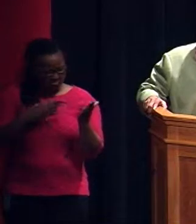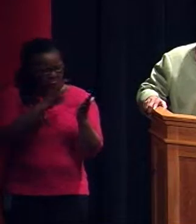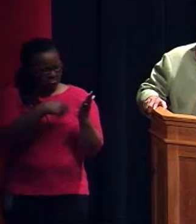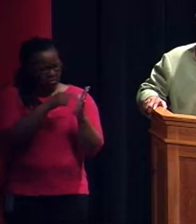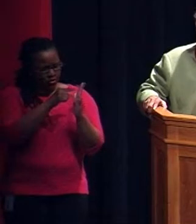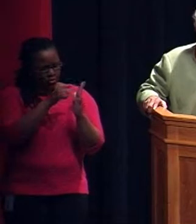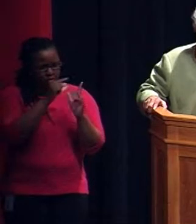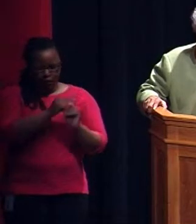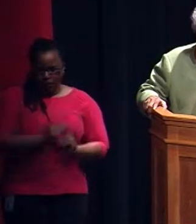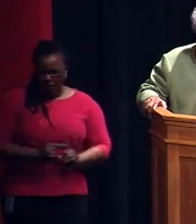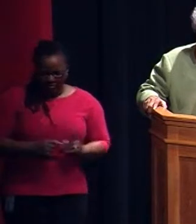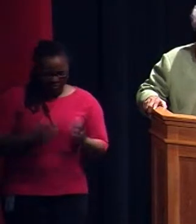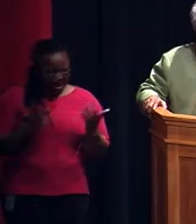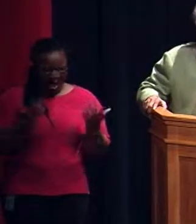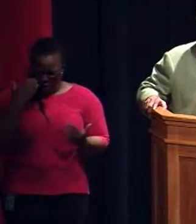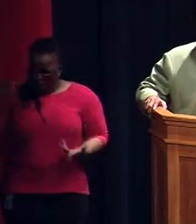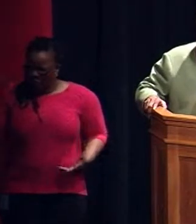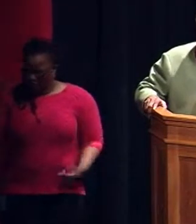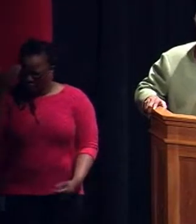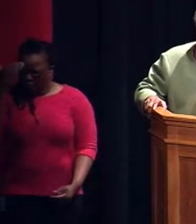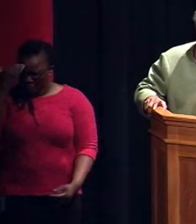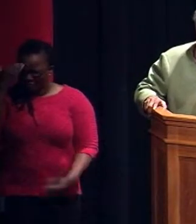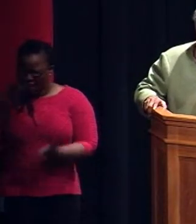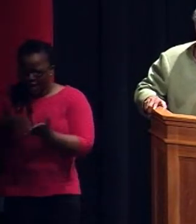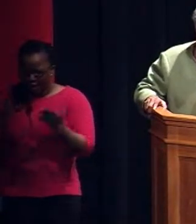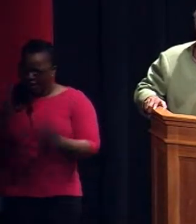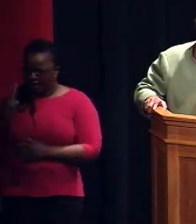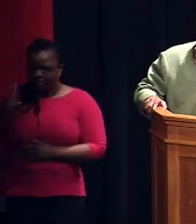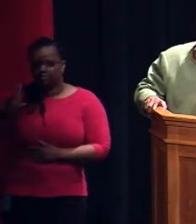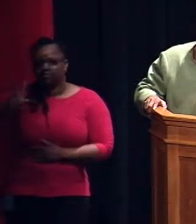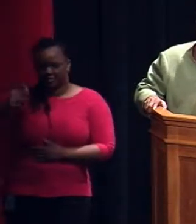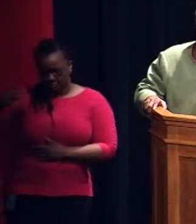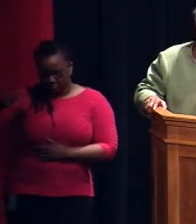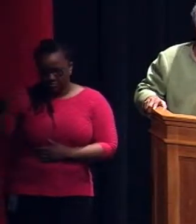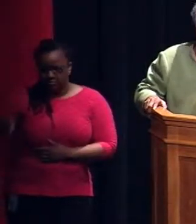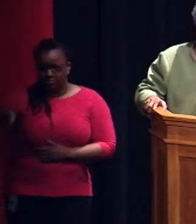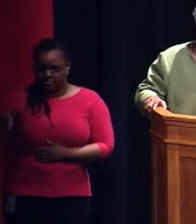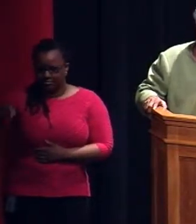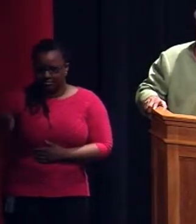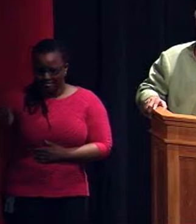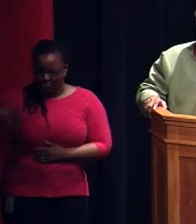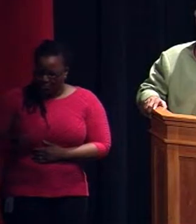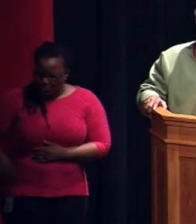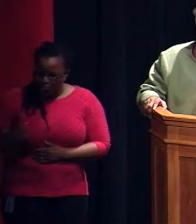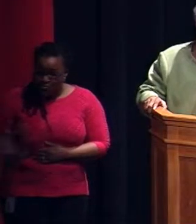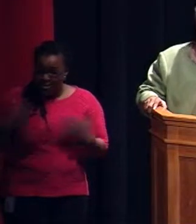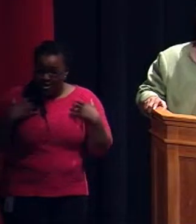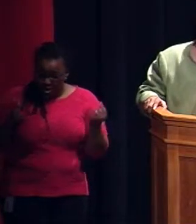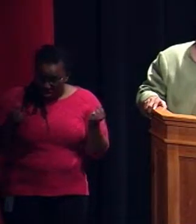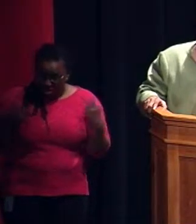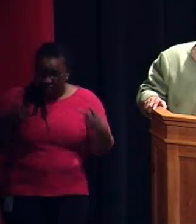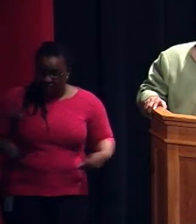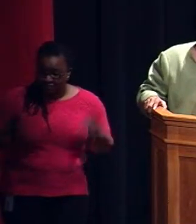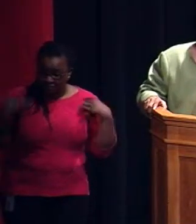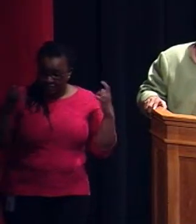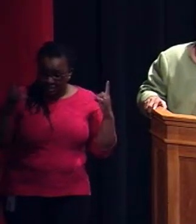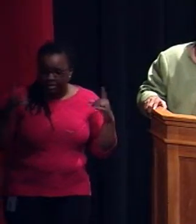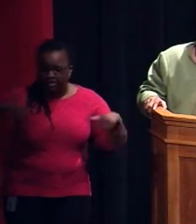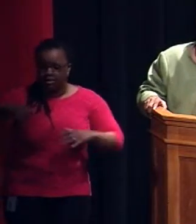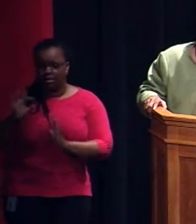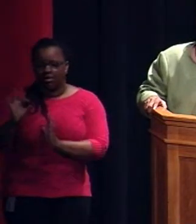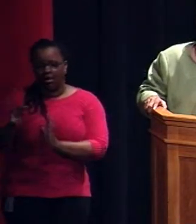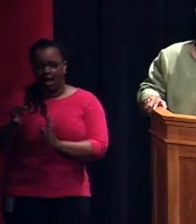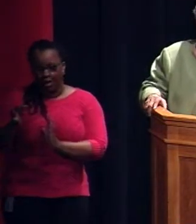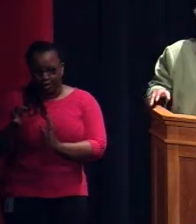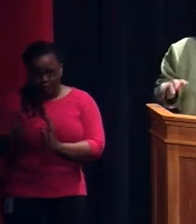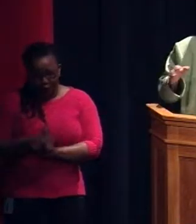and sternocleidomastoid because I had it here, believe it or not, in health and physical education in ninth